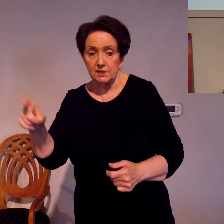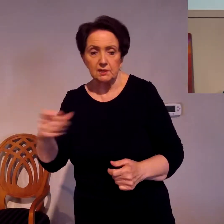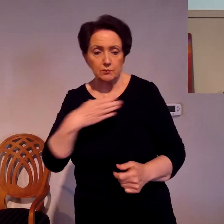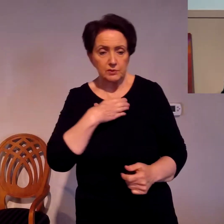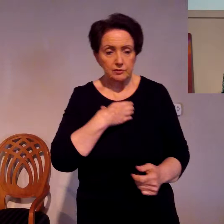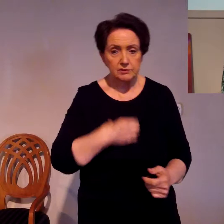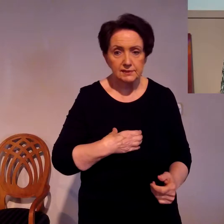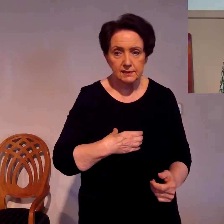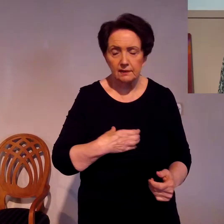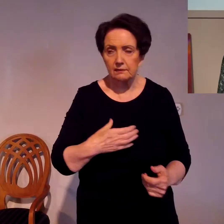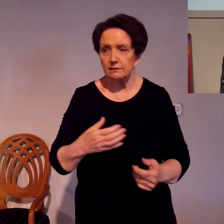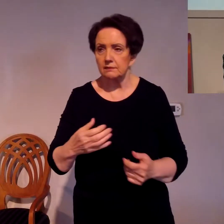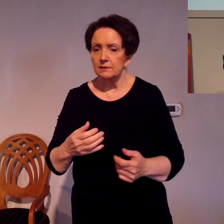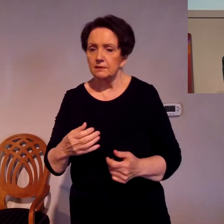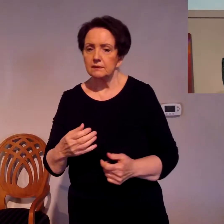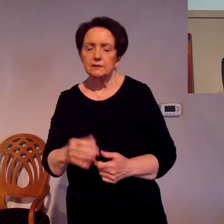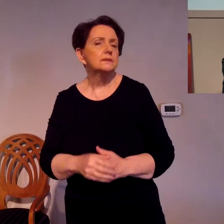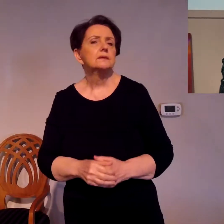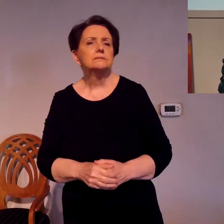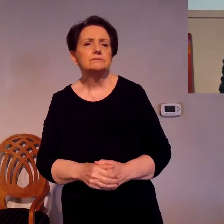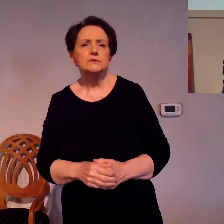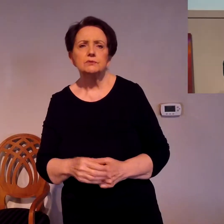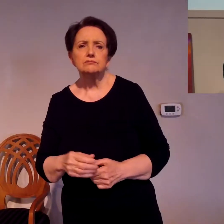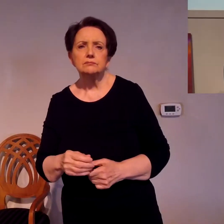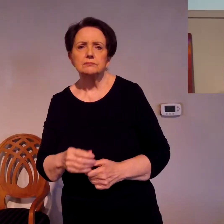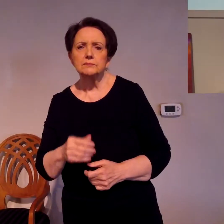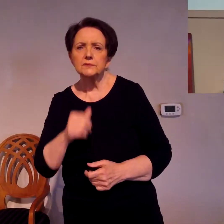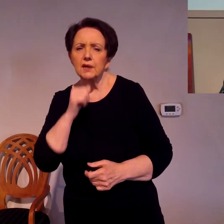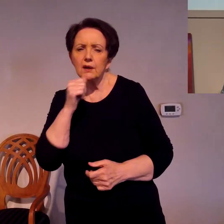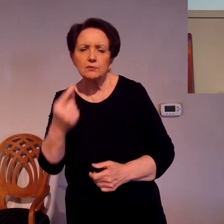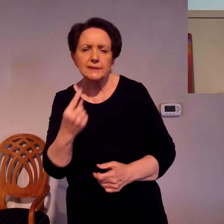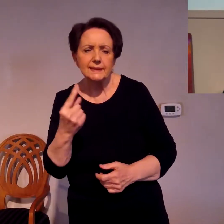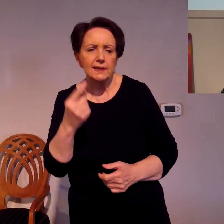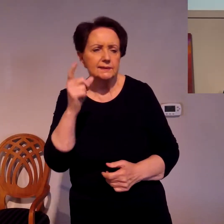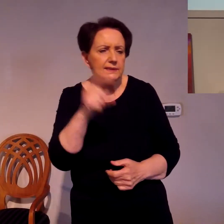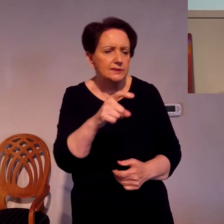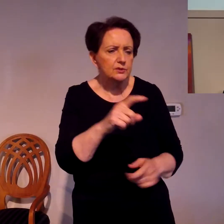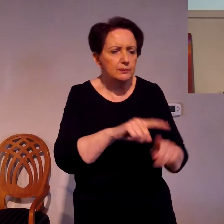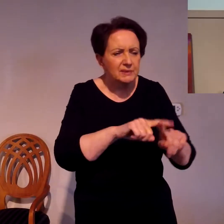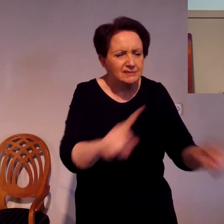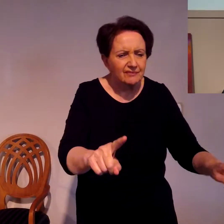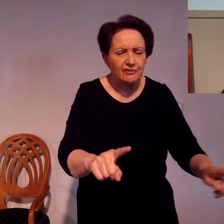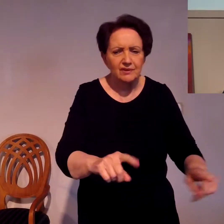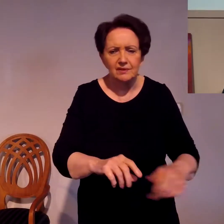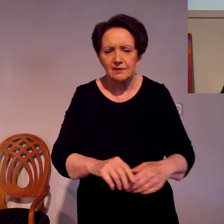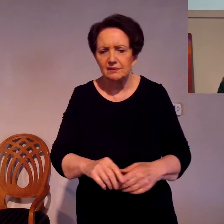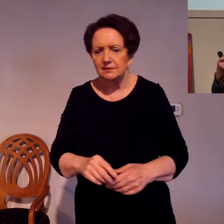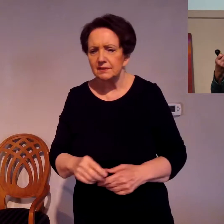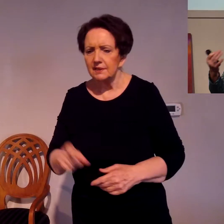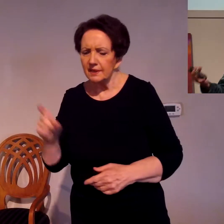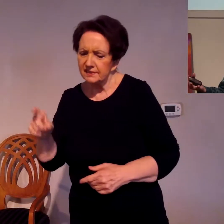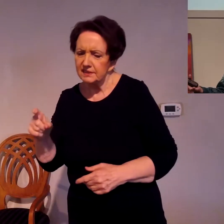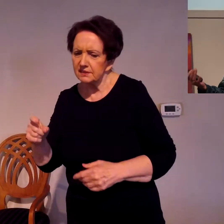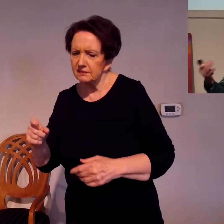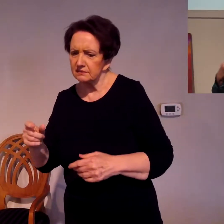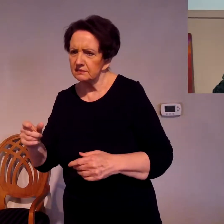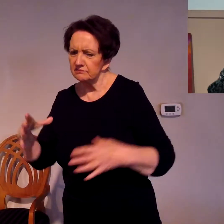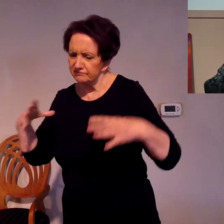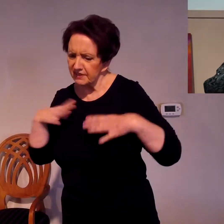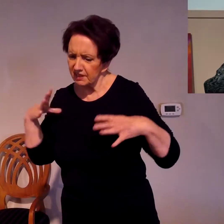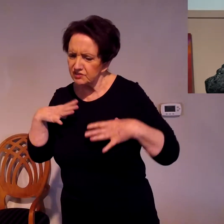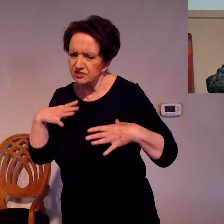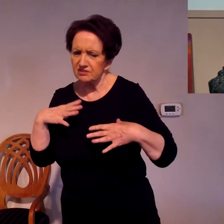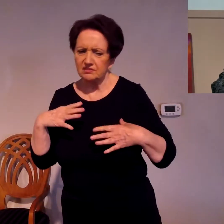always have to be, I need you to be different, or I need you to say it something, but it can also be, I really need to go on vacation, or